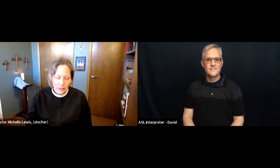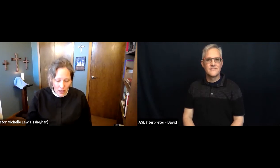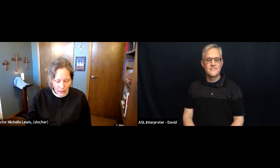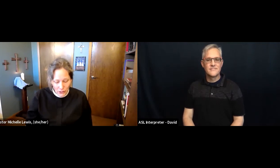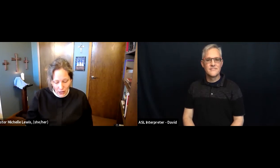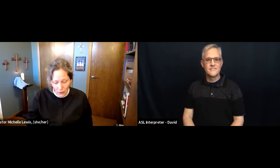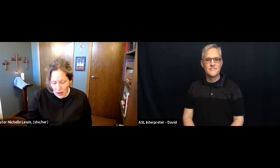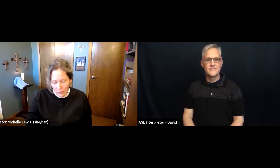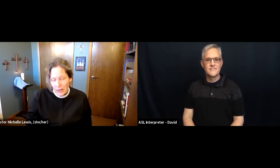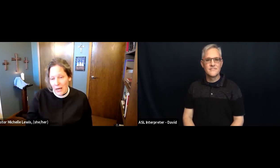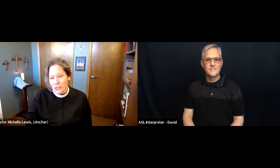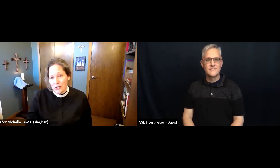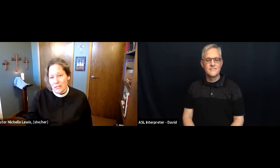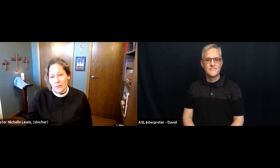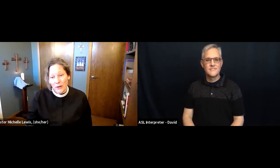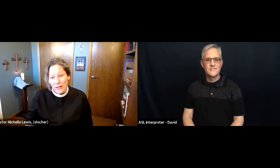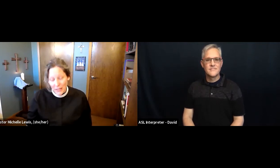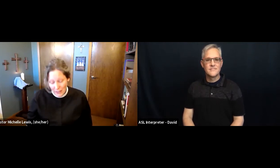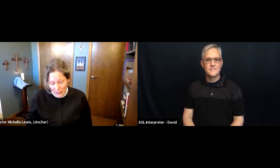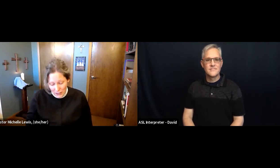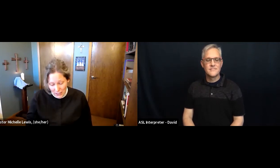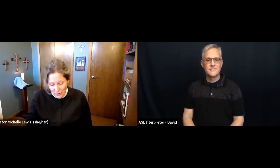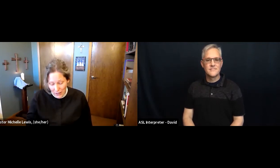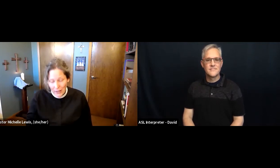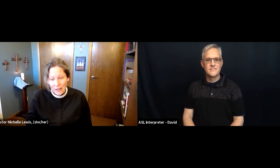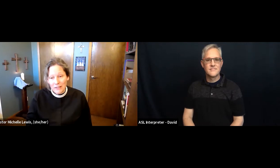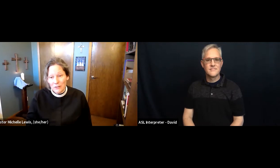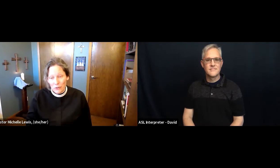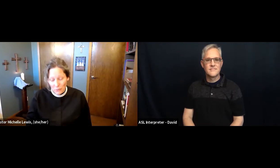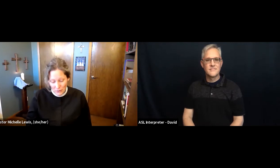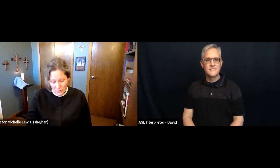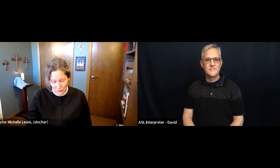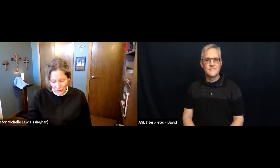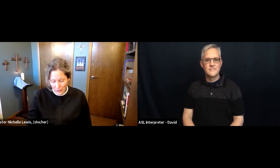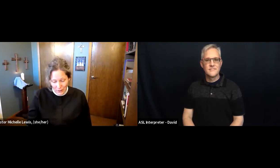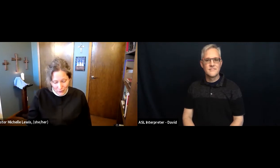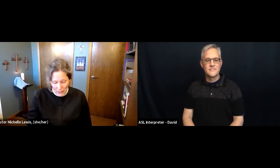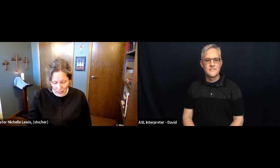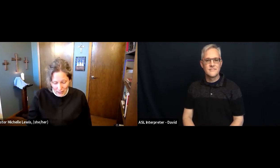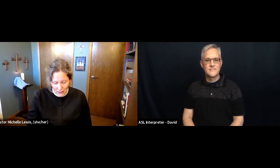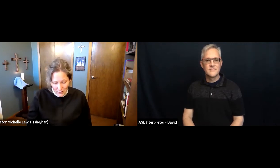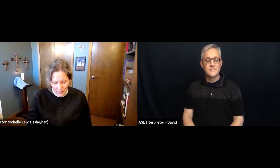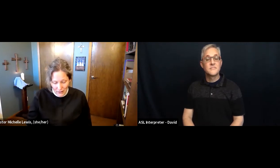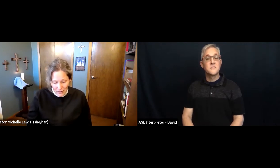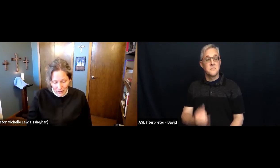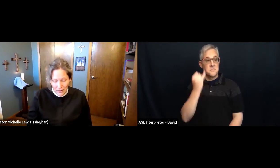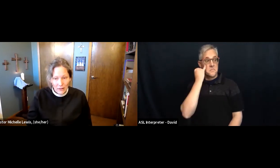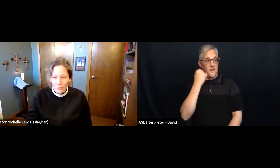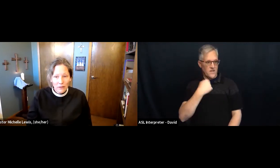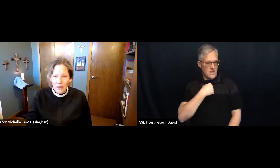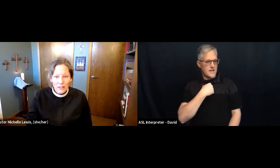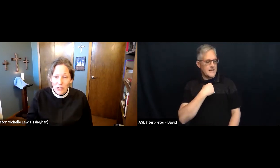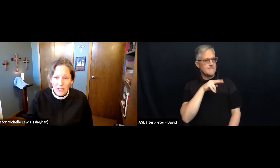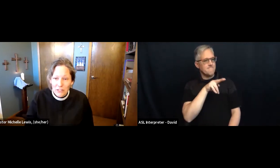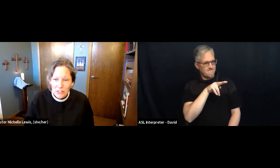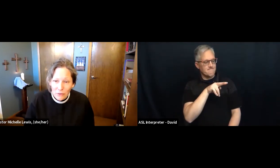and we acknowledge how our actions or our inactions, how that can contribute to another's pain,